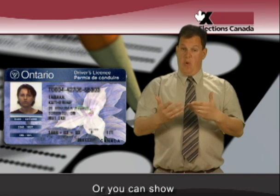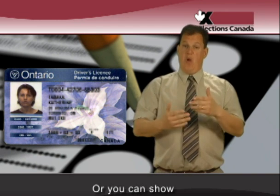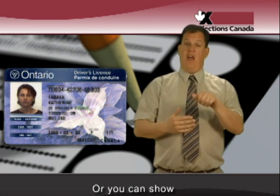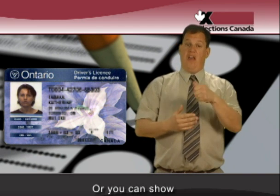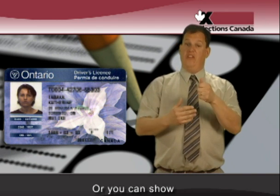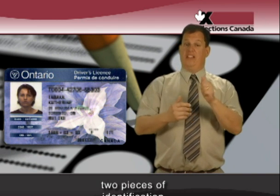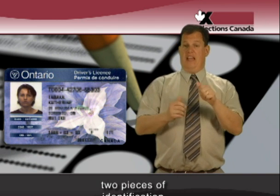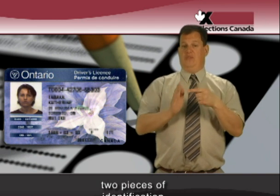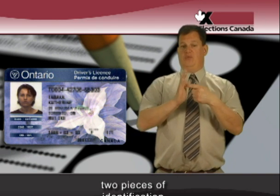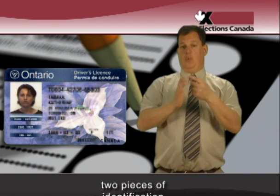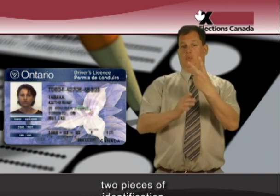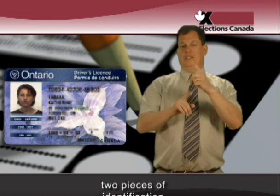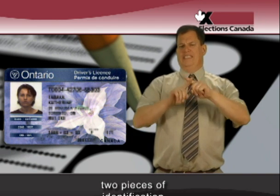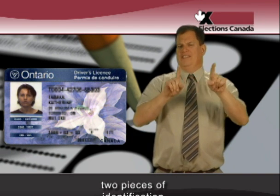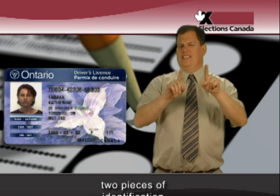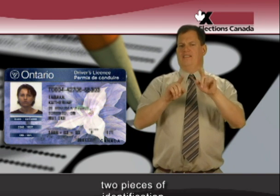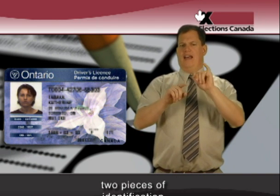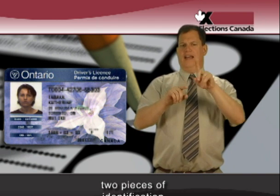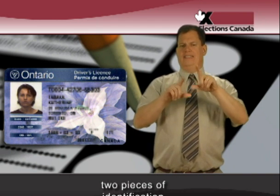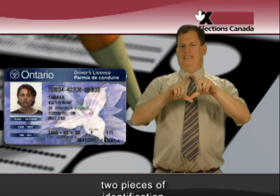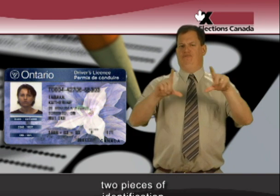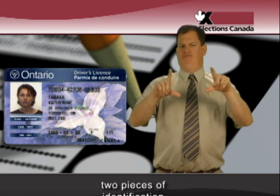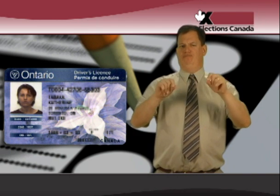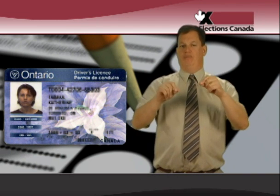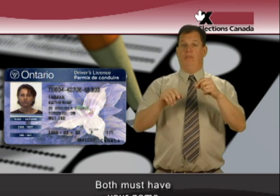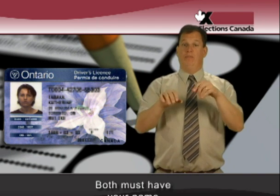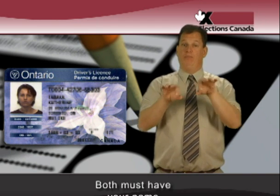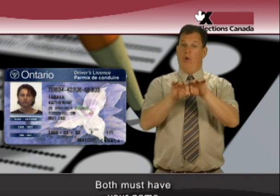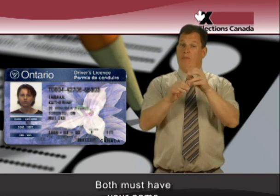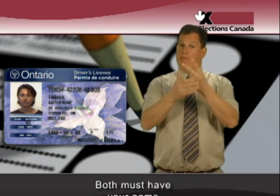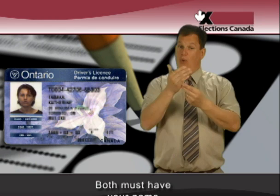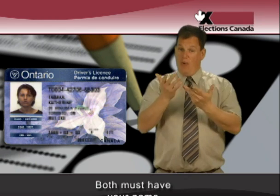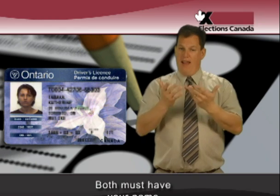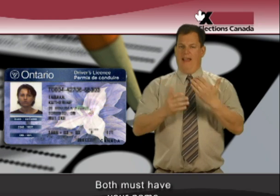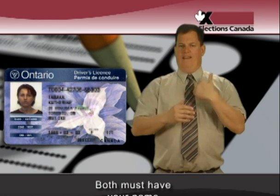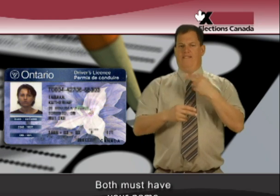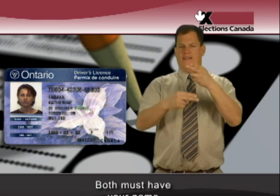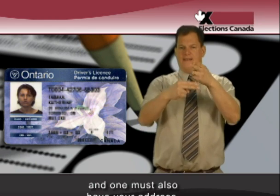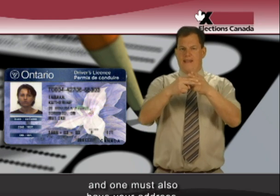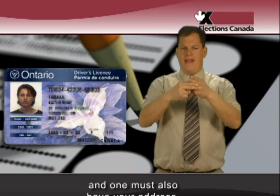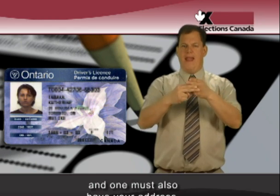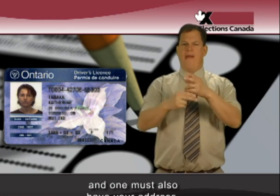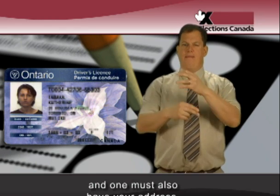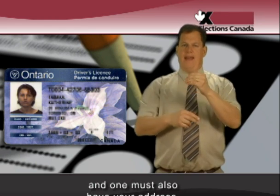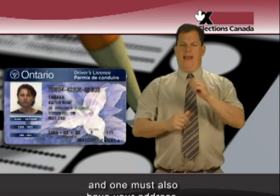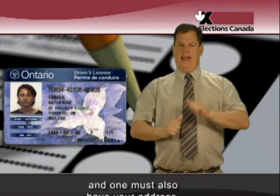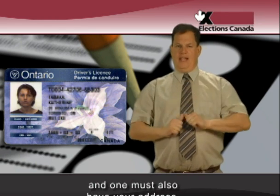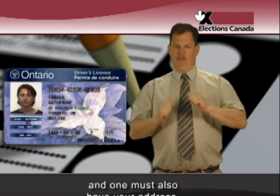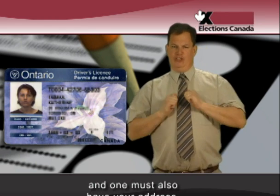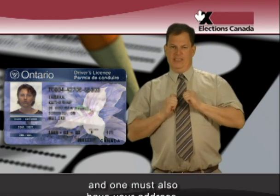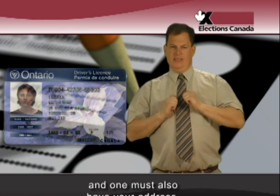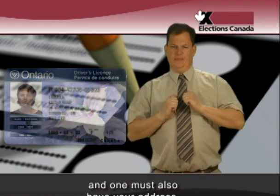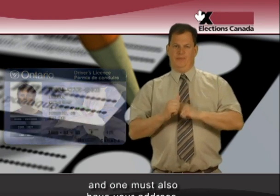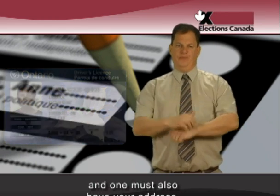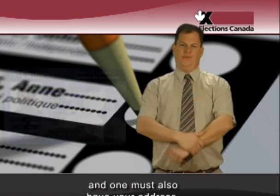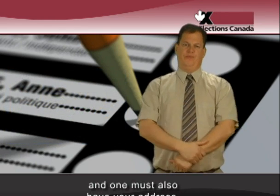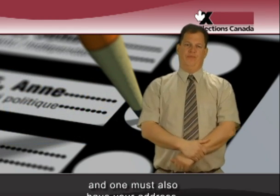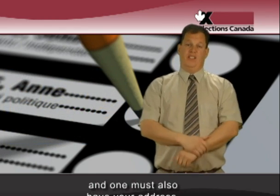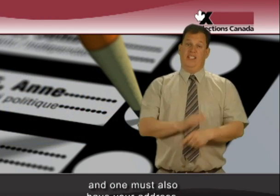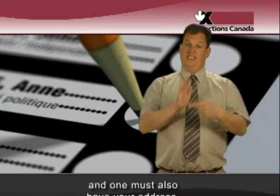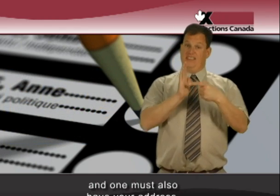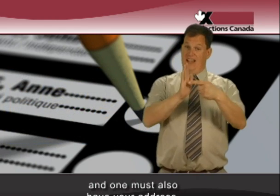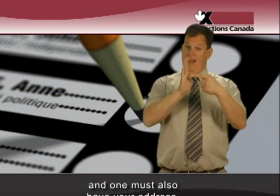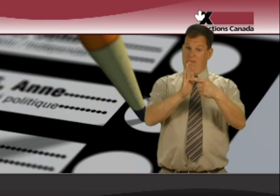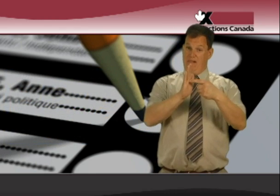Or you can show two pieces of identification. Both must have your name and one must also have your address.